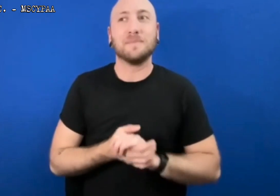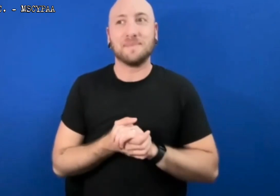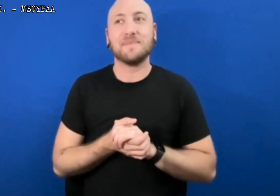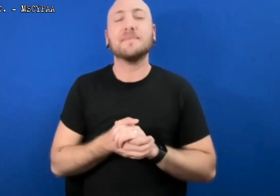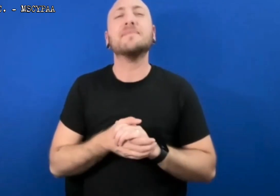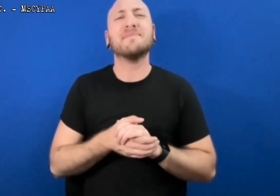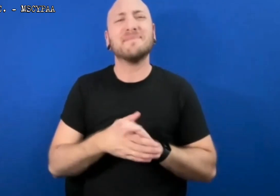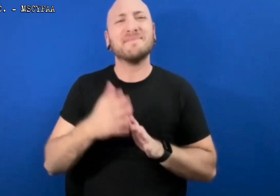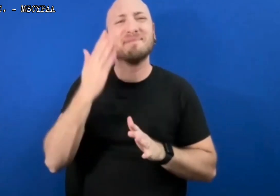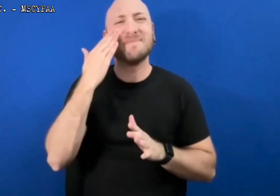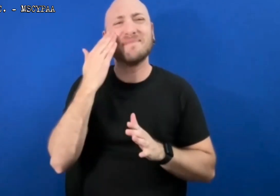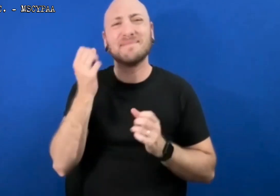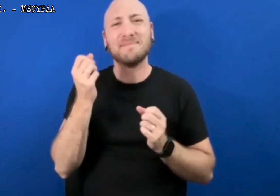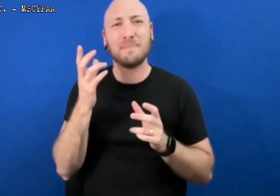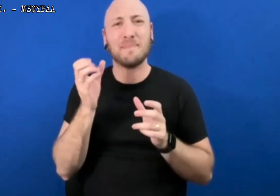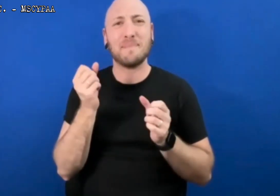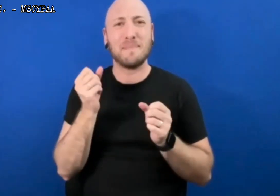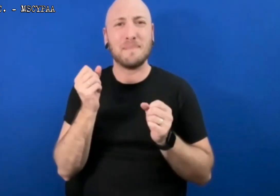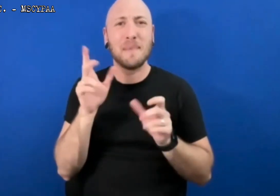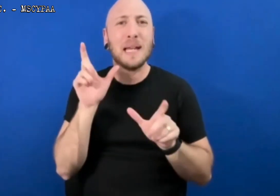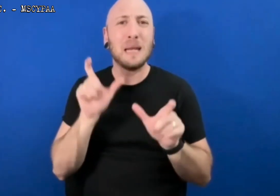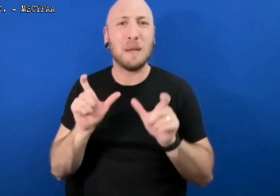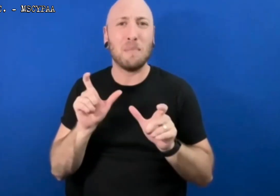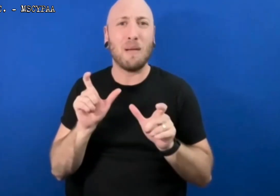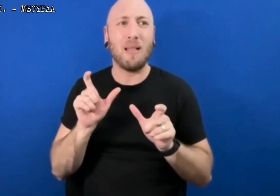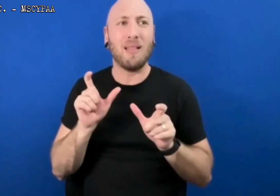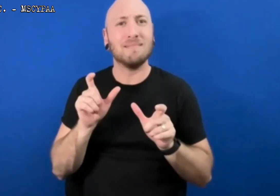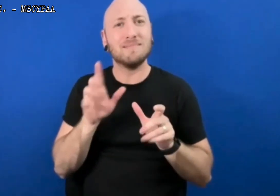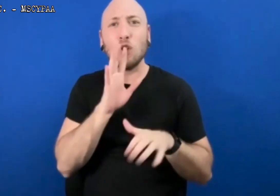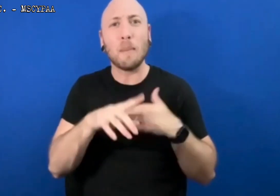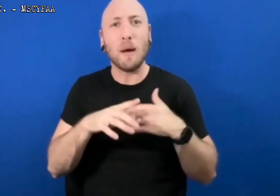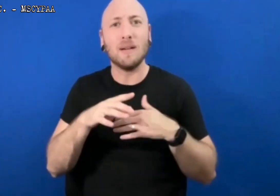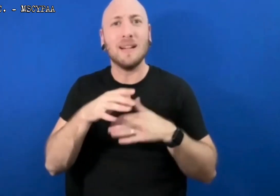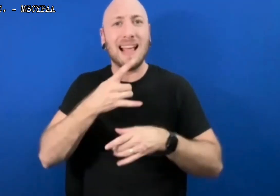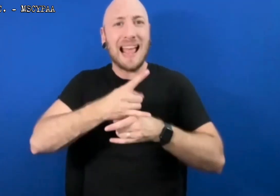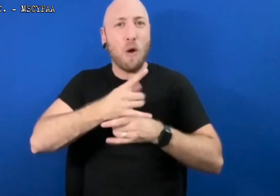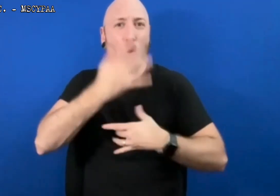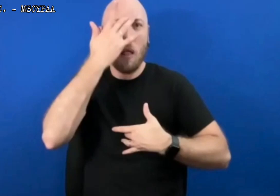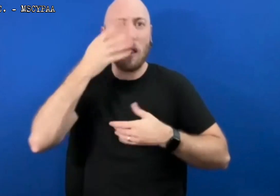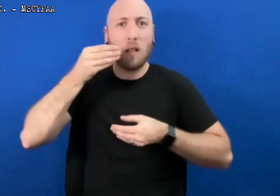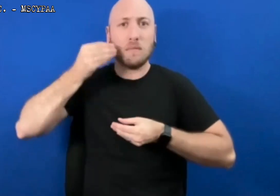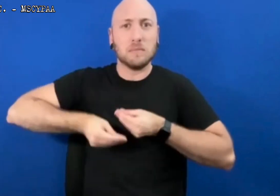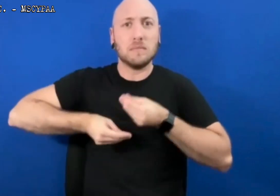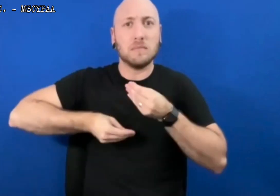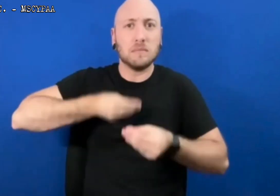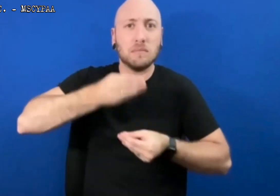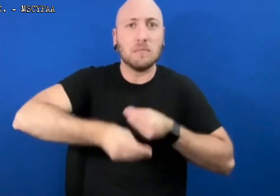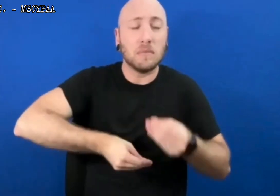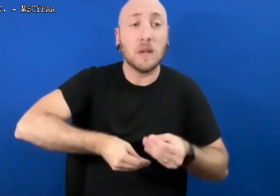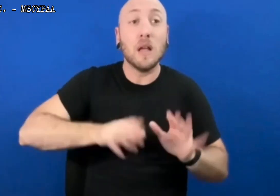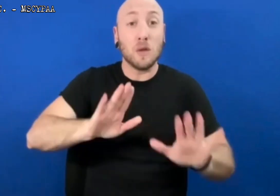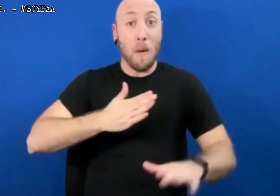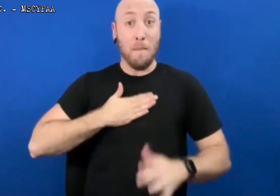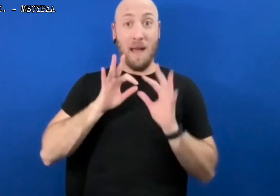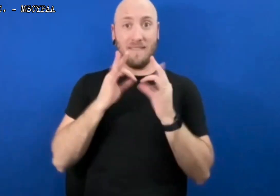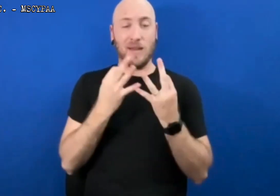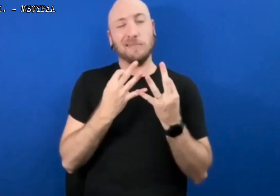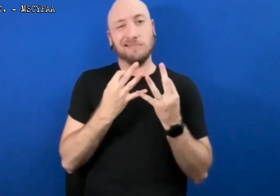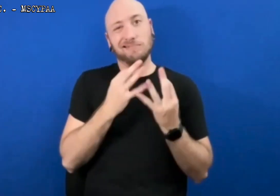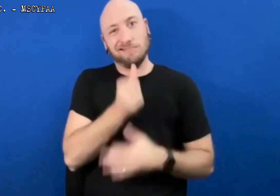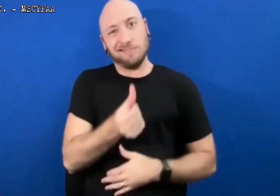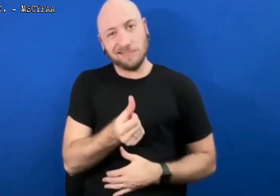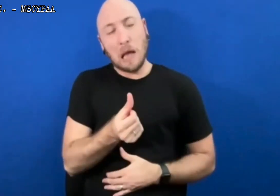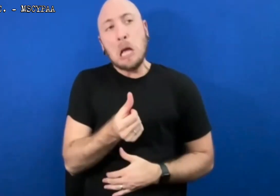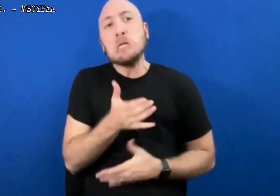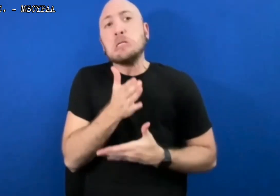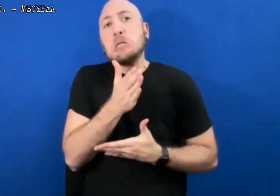of addiction or alcoholism runs in families. There's definitely some like overtones in my family. But